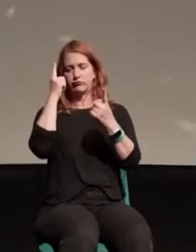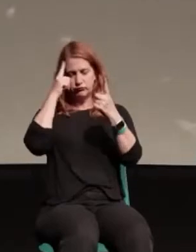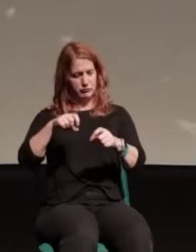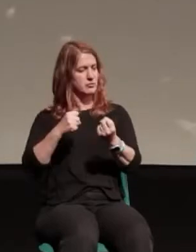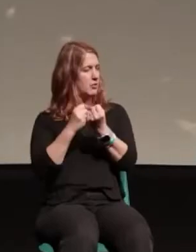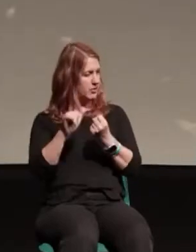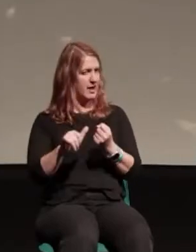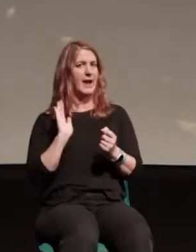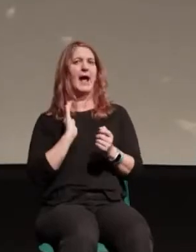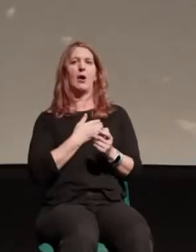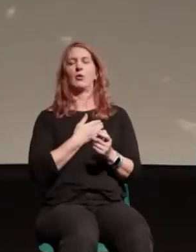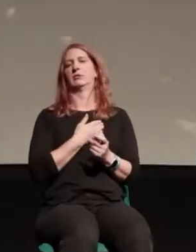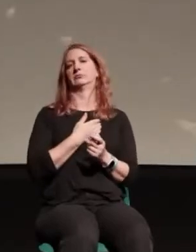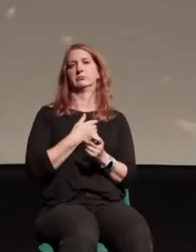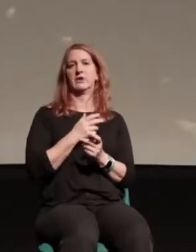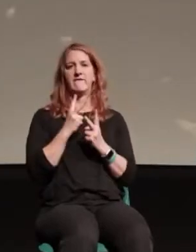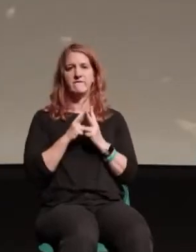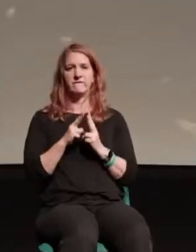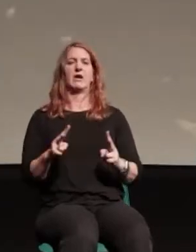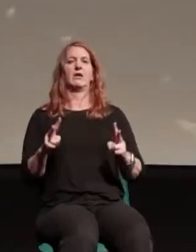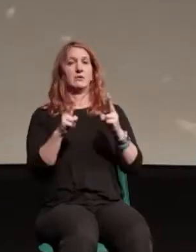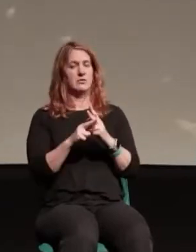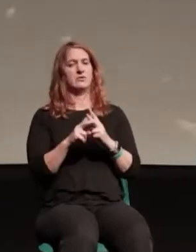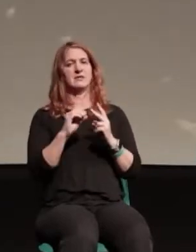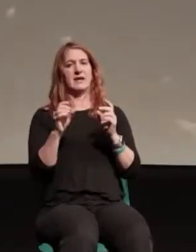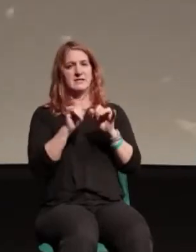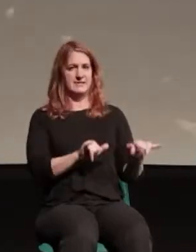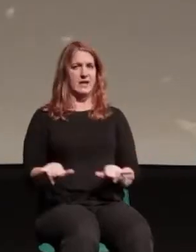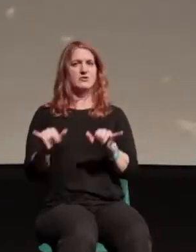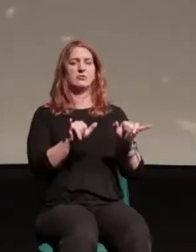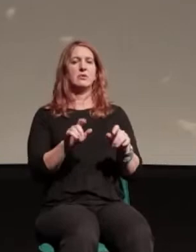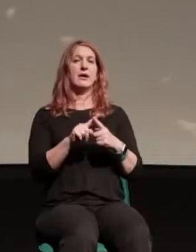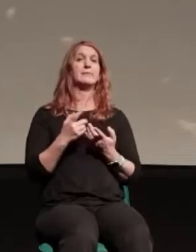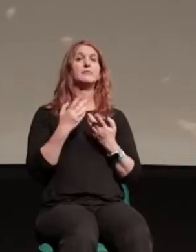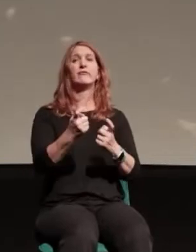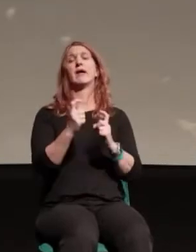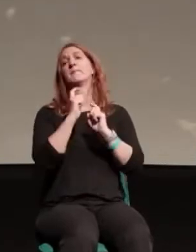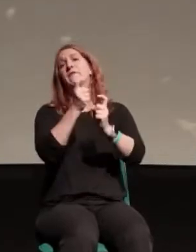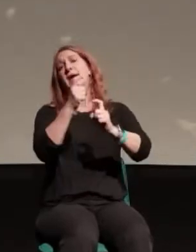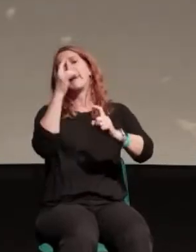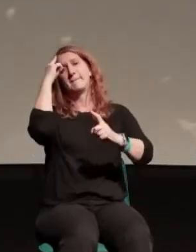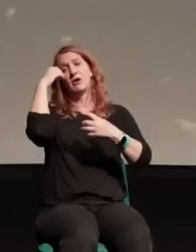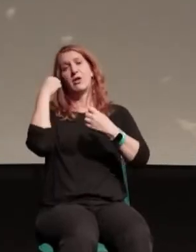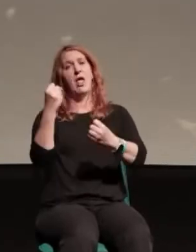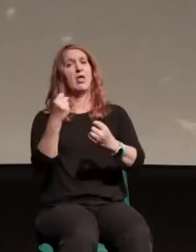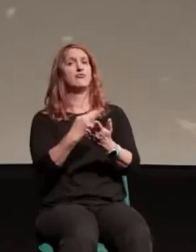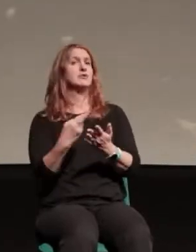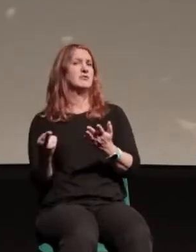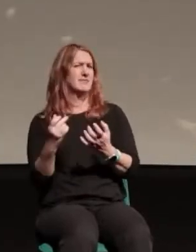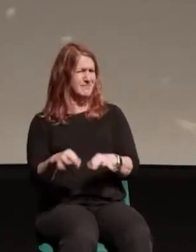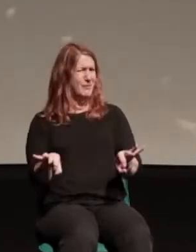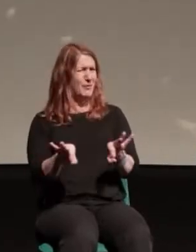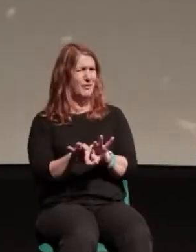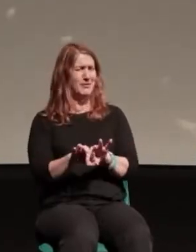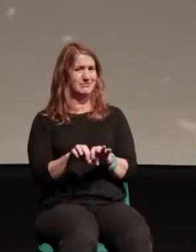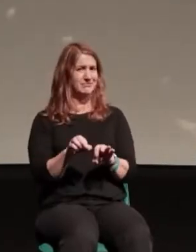our principles and values, with the editorial standards, that providing mental health resources is something we see as really important and essential